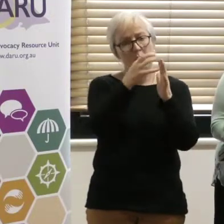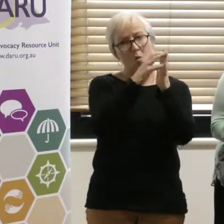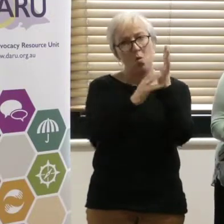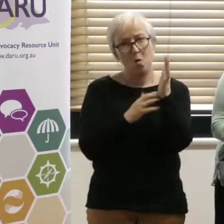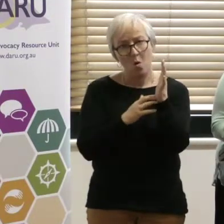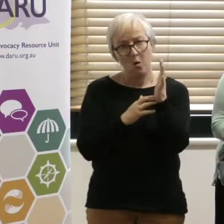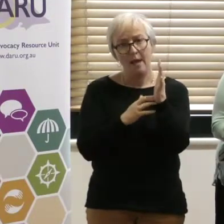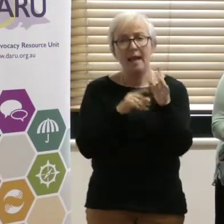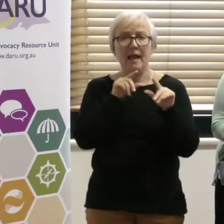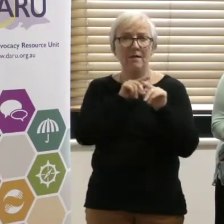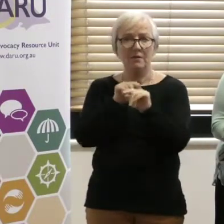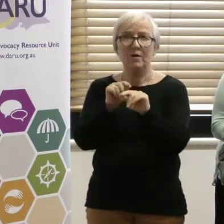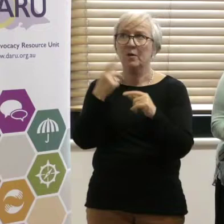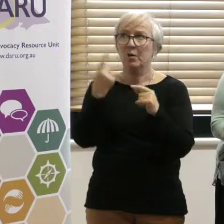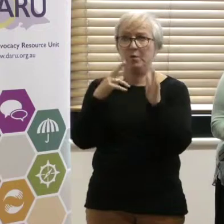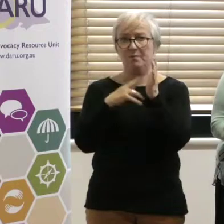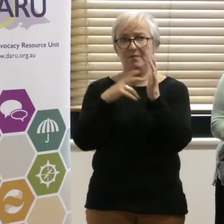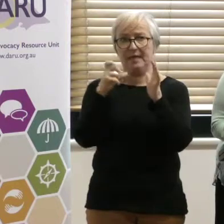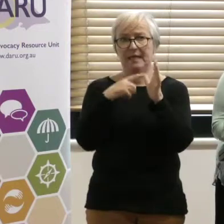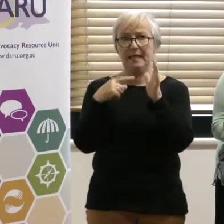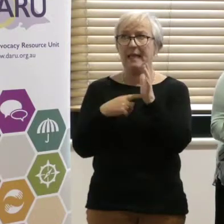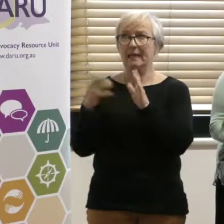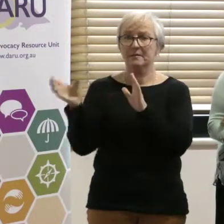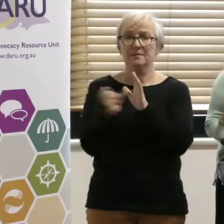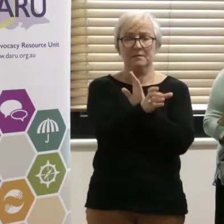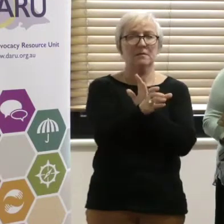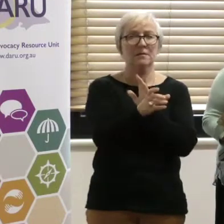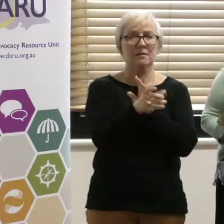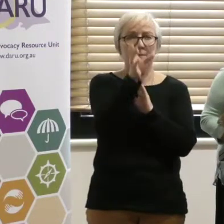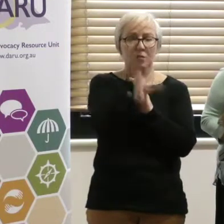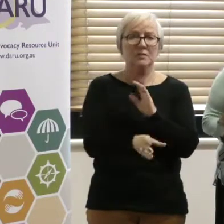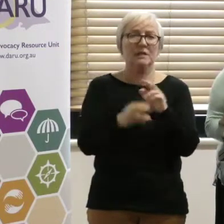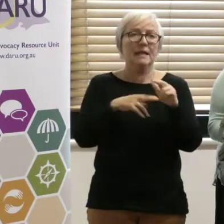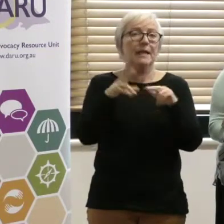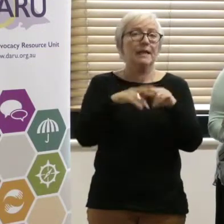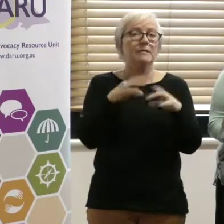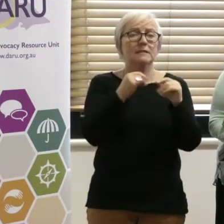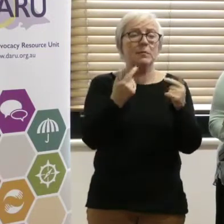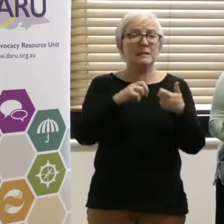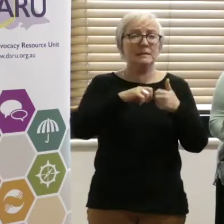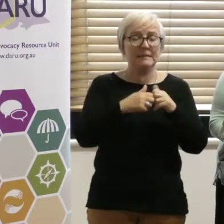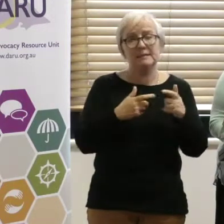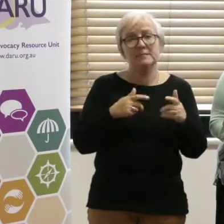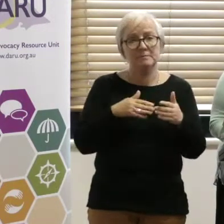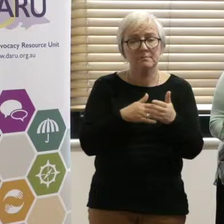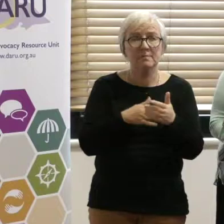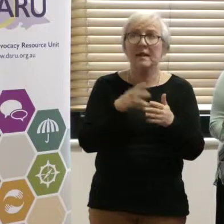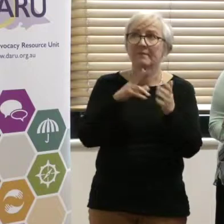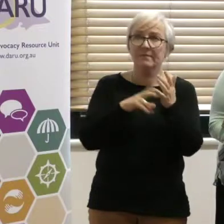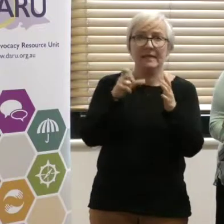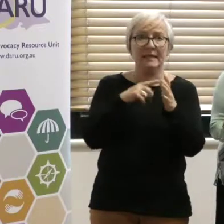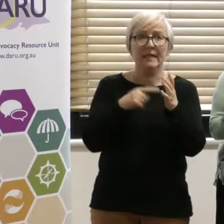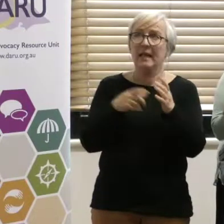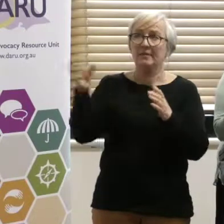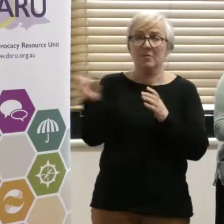have appointed to be the administrator. So if someone's having difficulties and they're under an administration order and VCAT have appointed someone, then I would